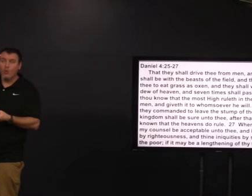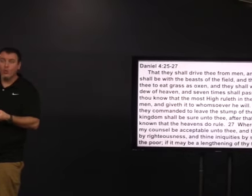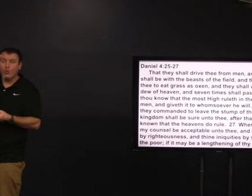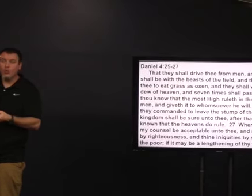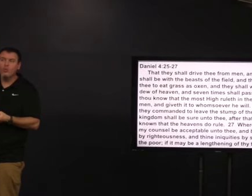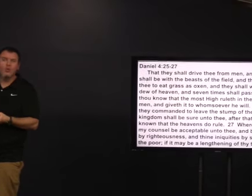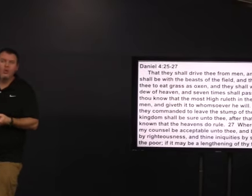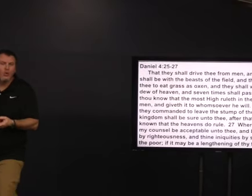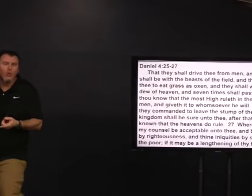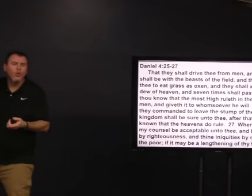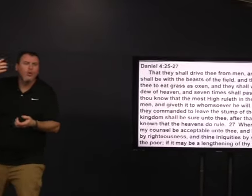7 years.